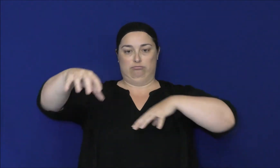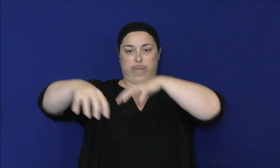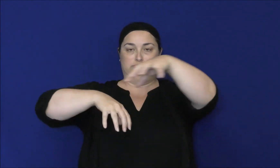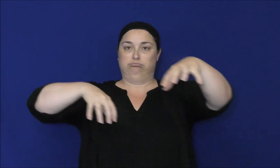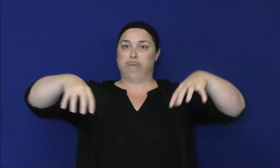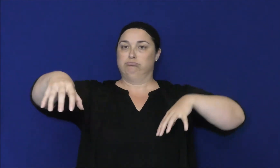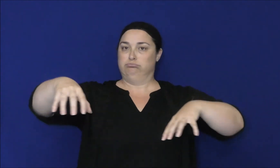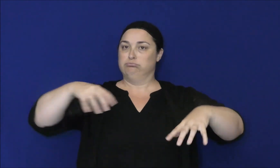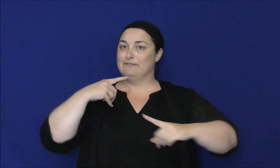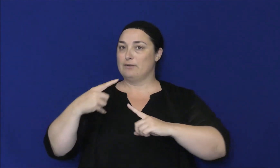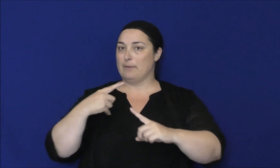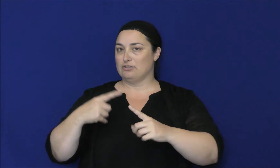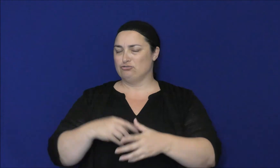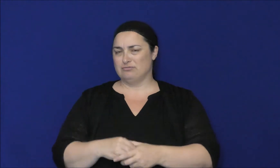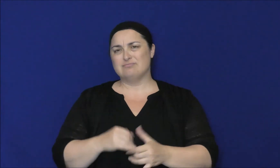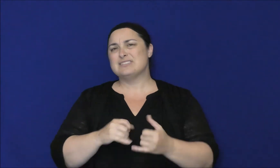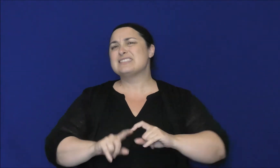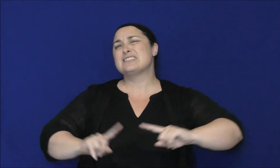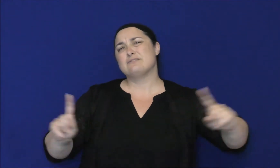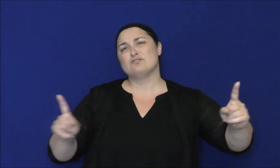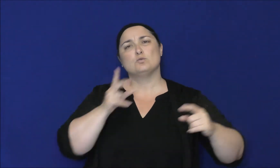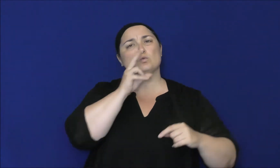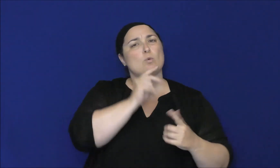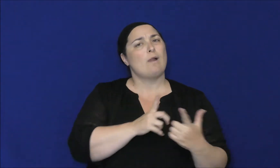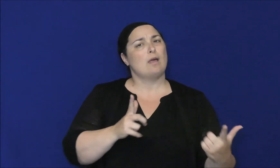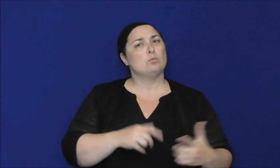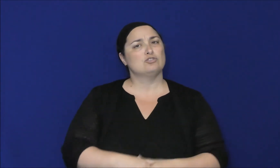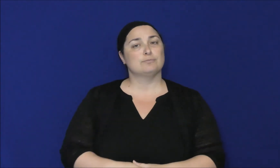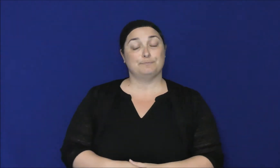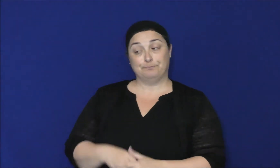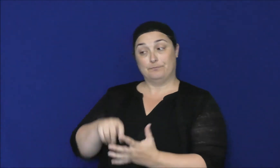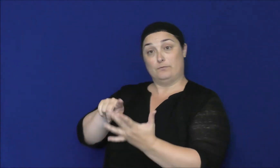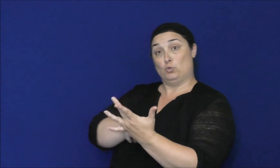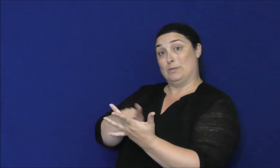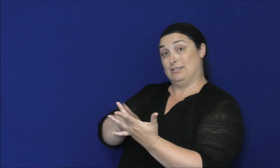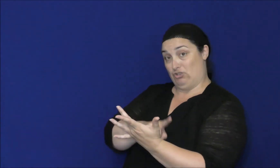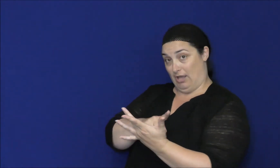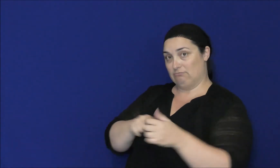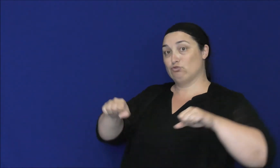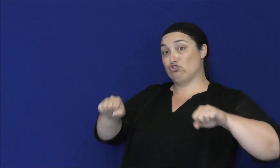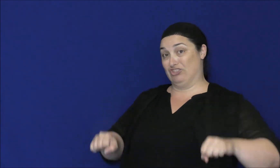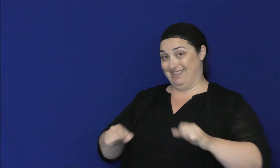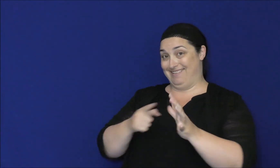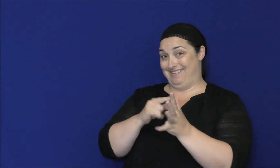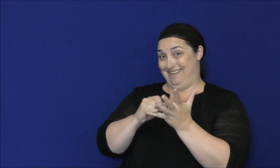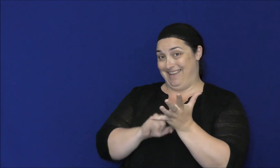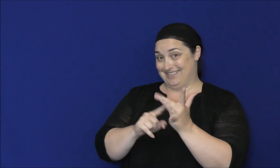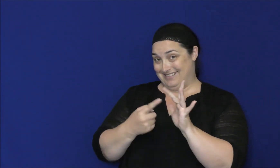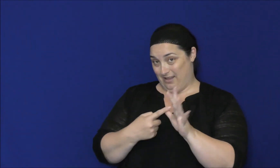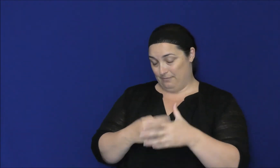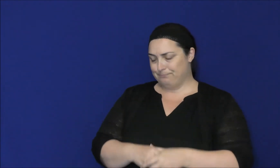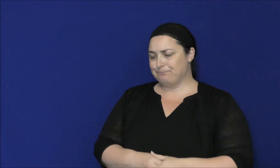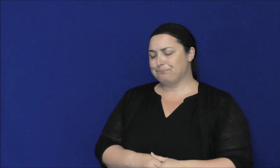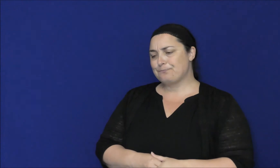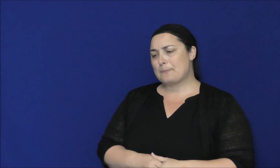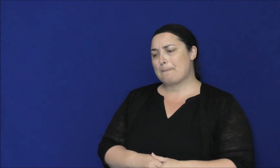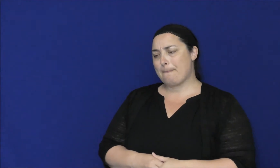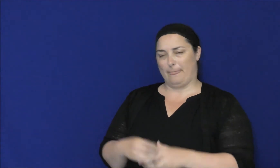works very differently to a spoken language. Julie Judd's the chairperson of the Australian Sign Language Interpreters Association. With me, Matt